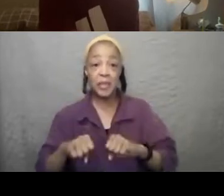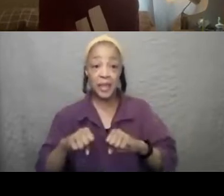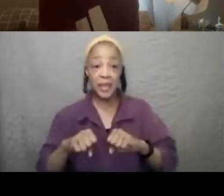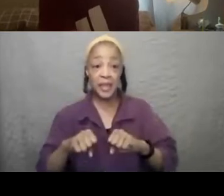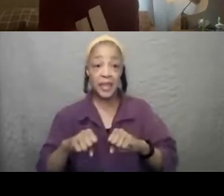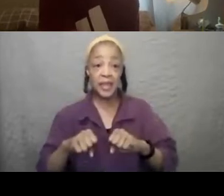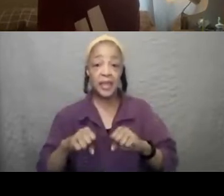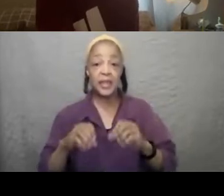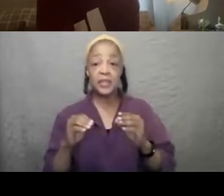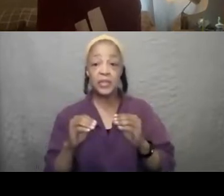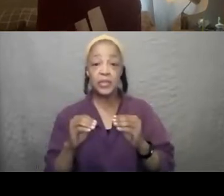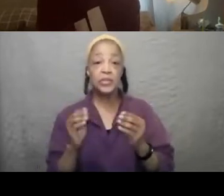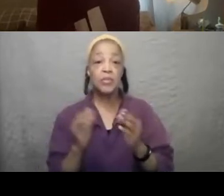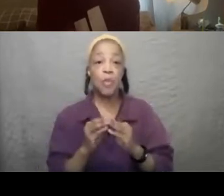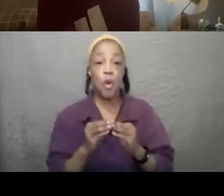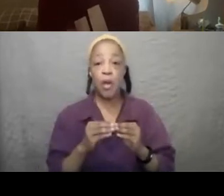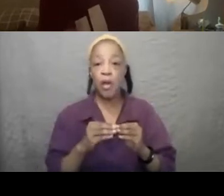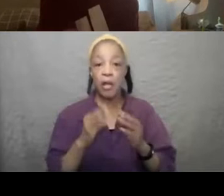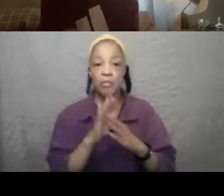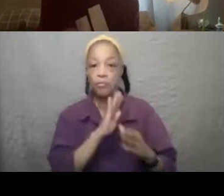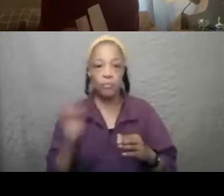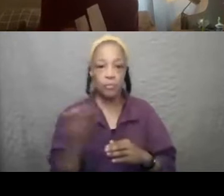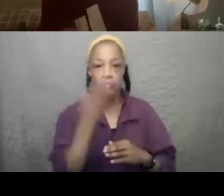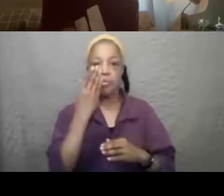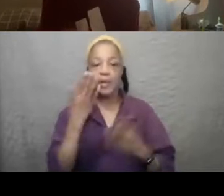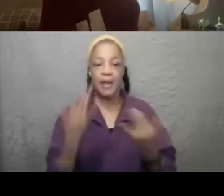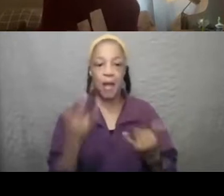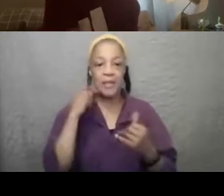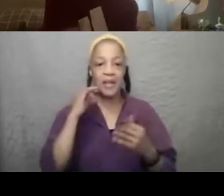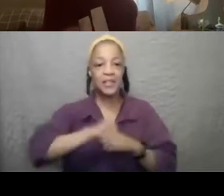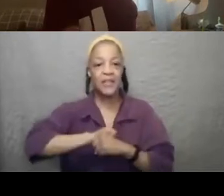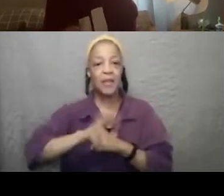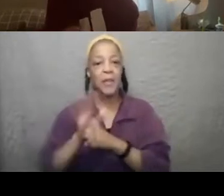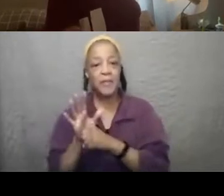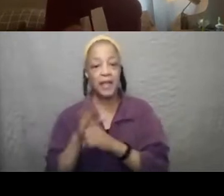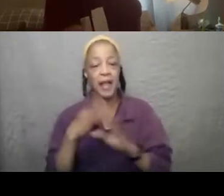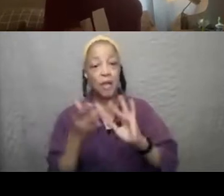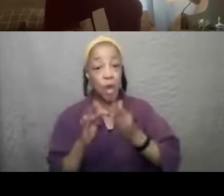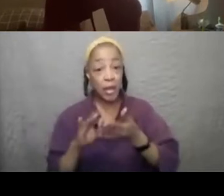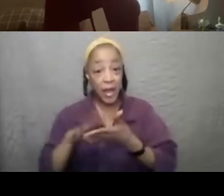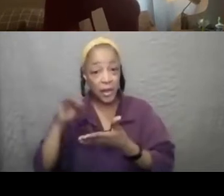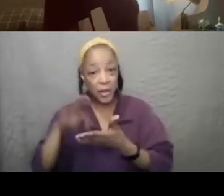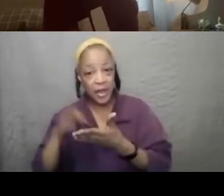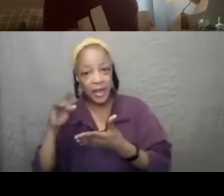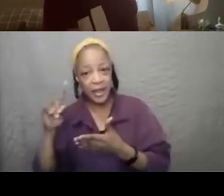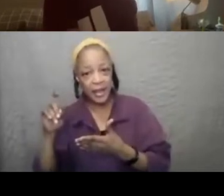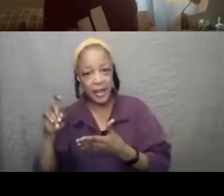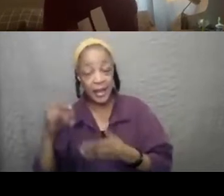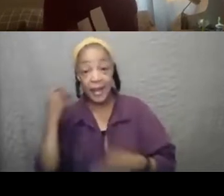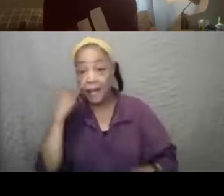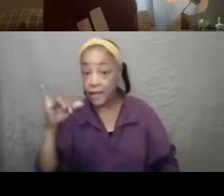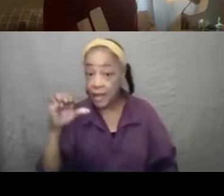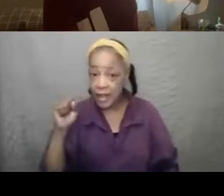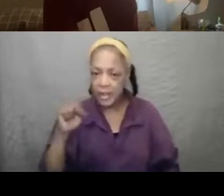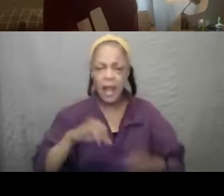the experiences from the pandemic and online work and on online learning? If so, how could we